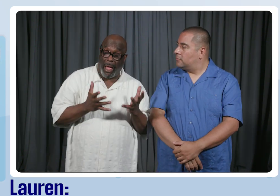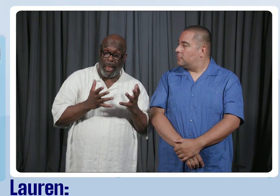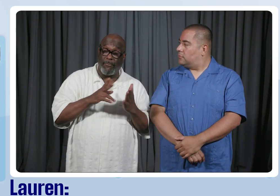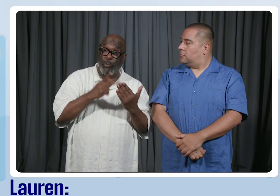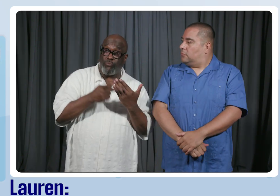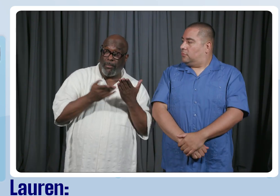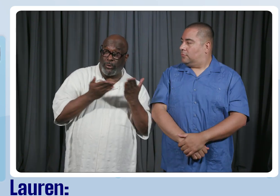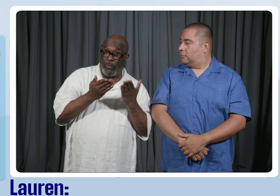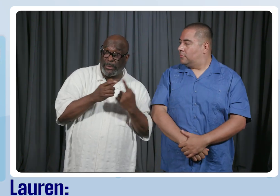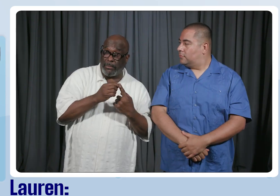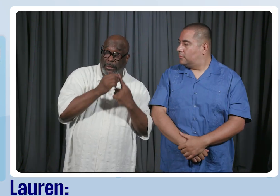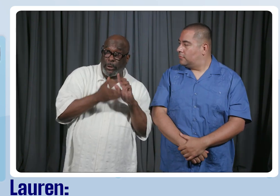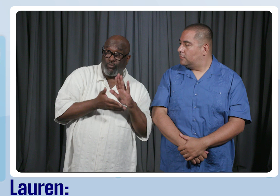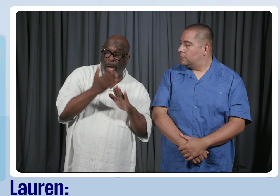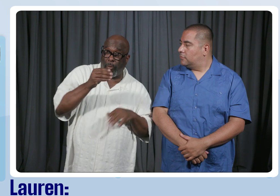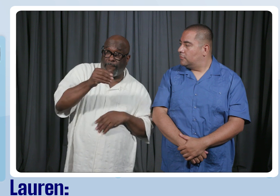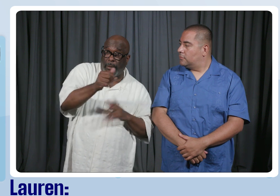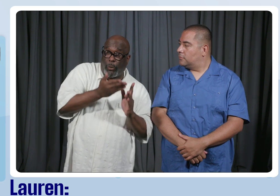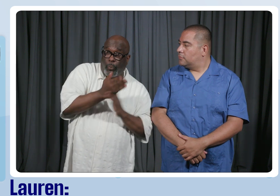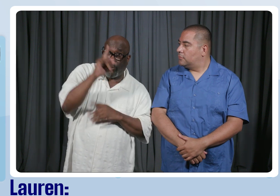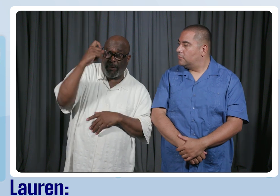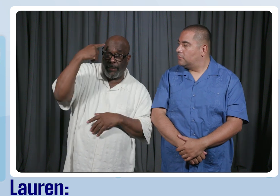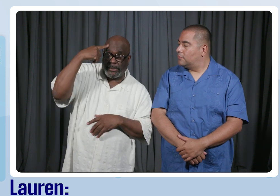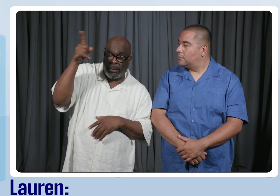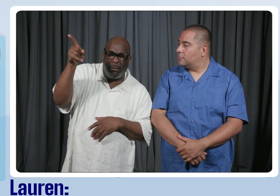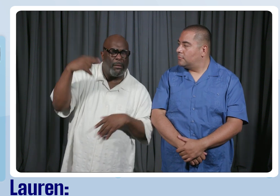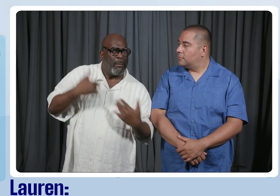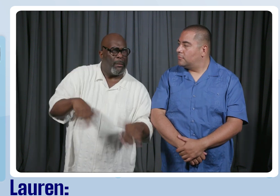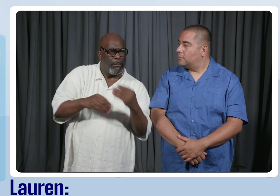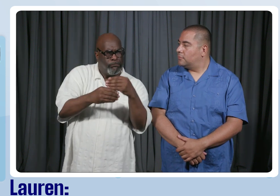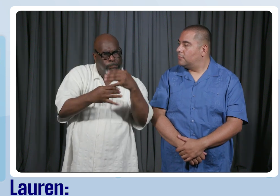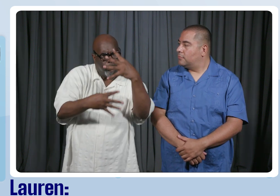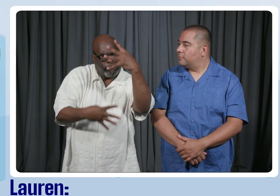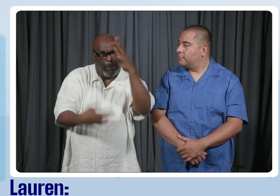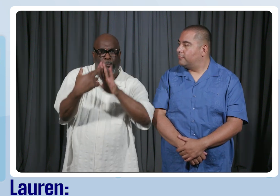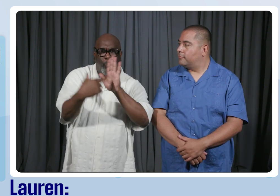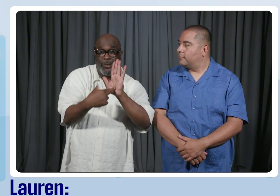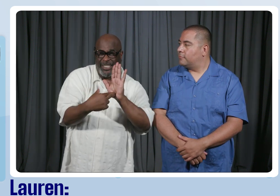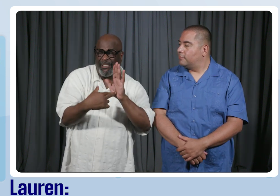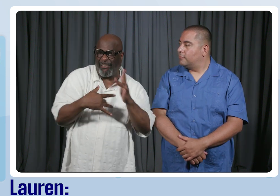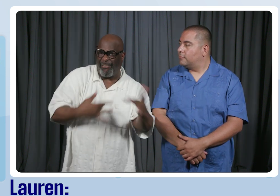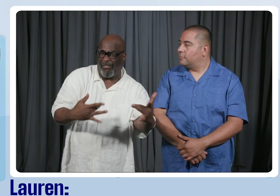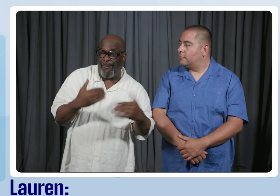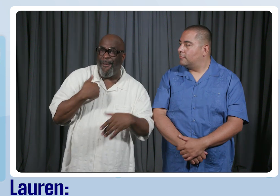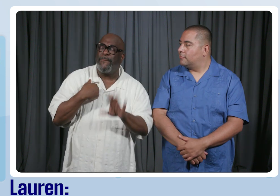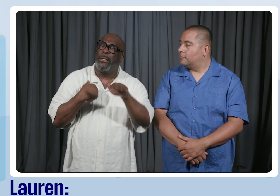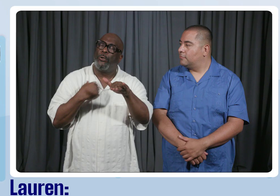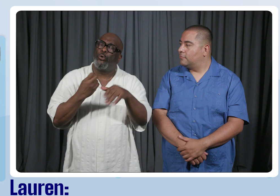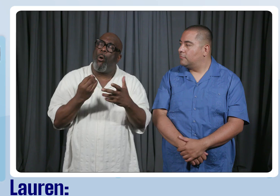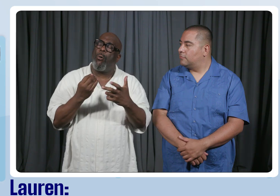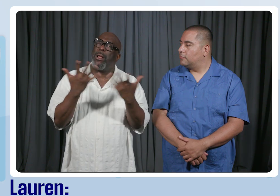that are especially run or funded through the government, there's so many hoops to jump through. So I'm just wondering, what's the